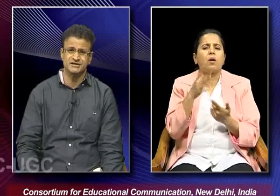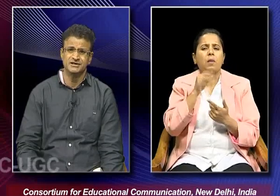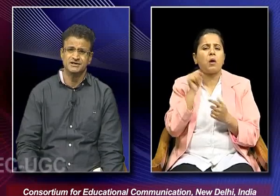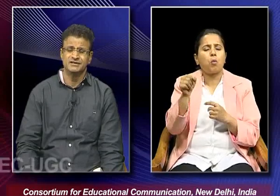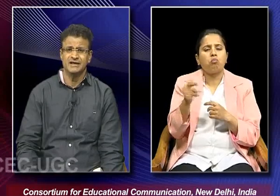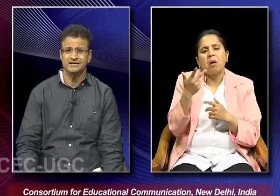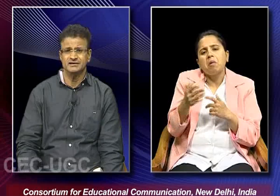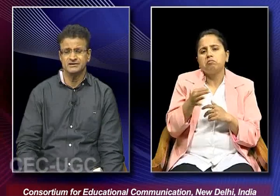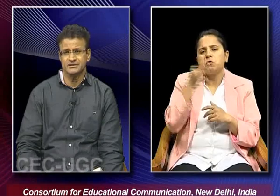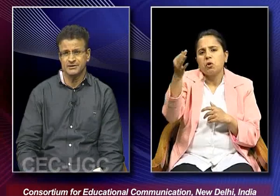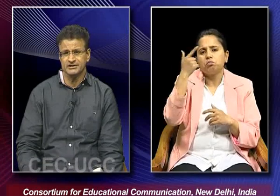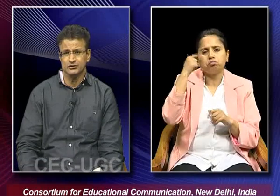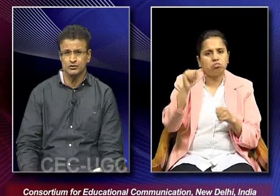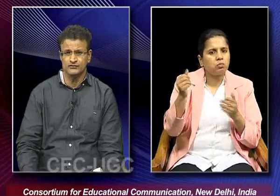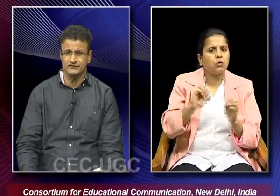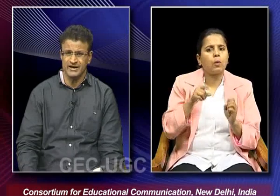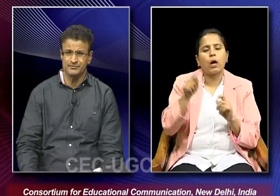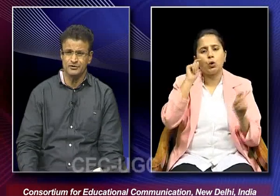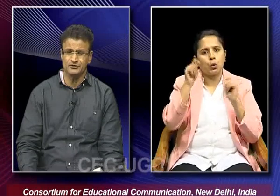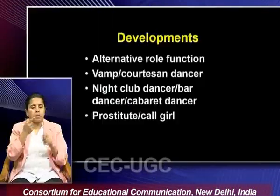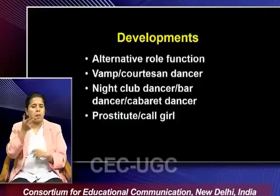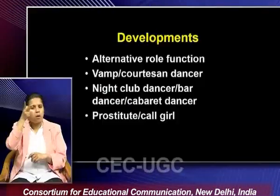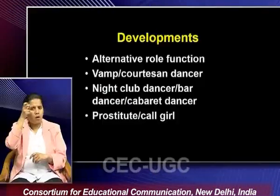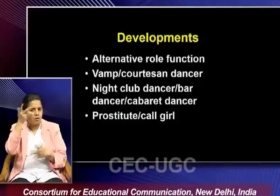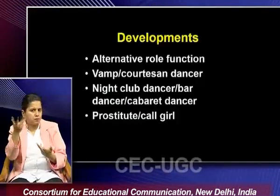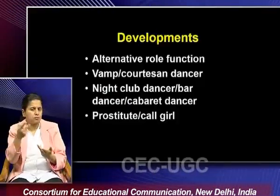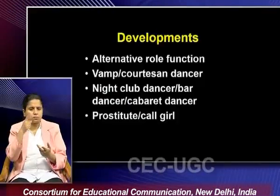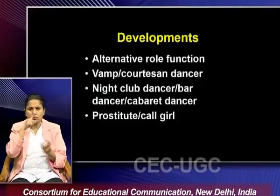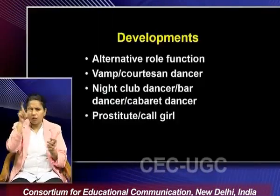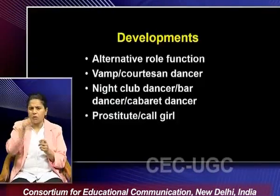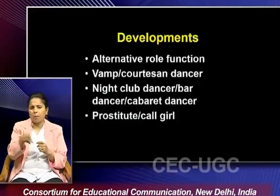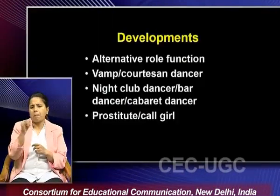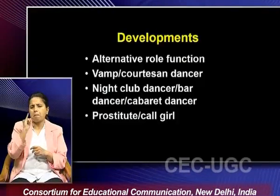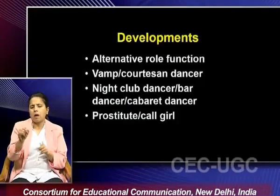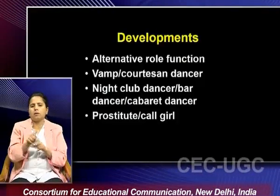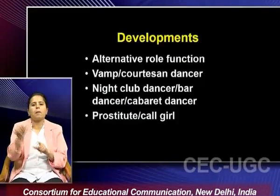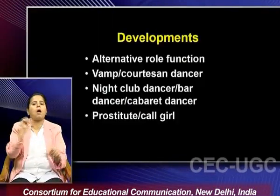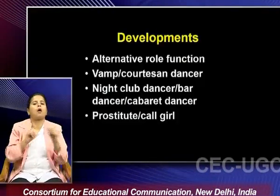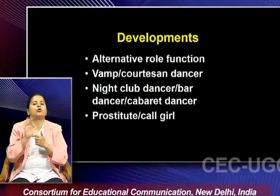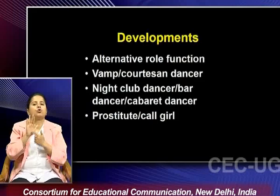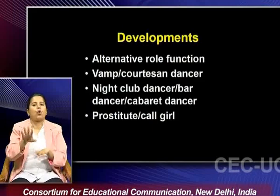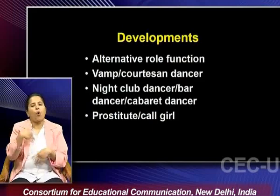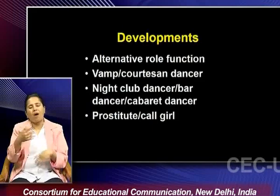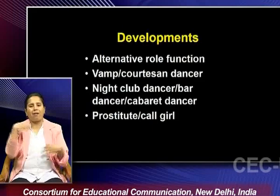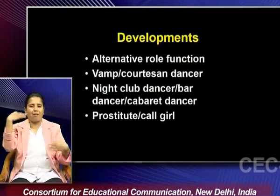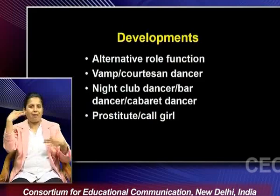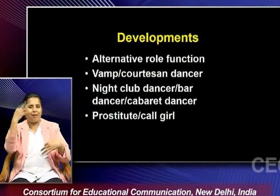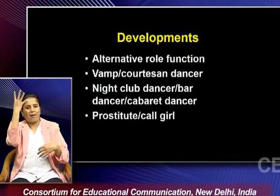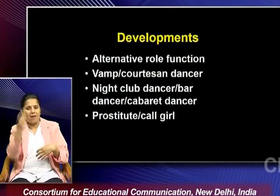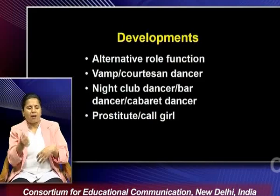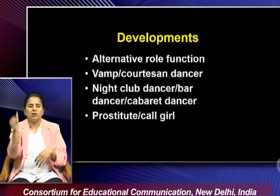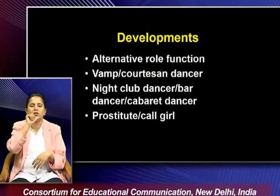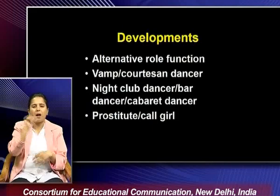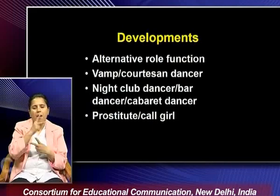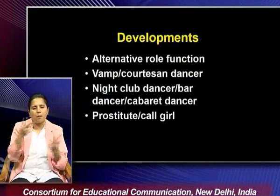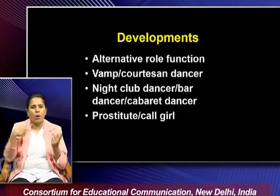nature, then either they play the role of the vamp or the courtesan in the films, or they are the nightclub dancers, bar dancers,